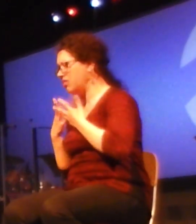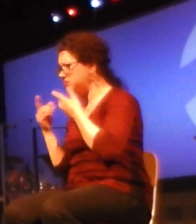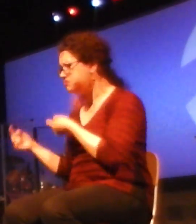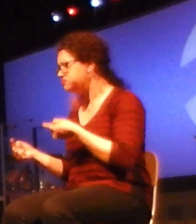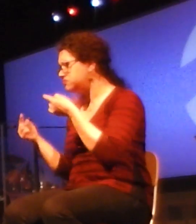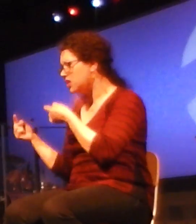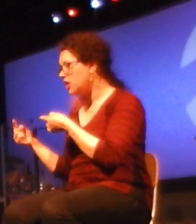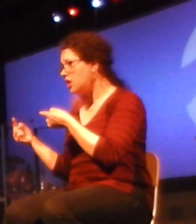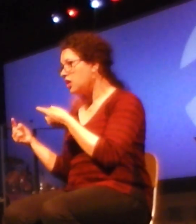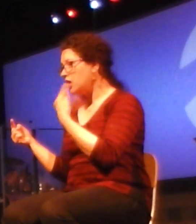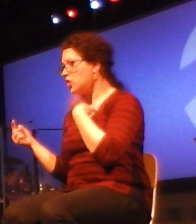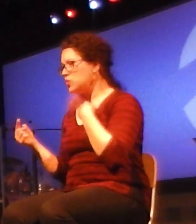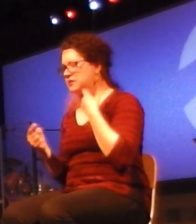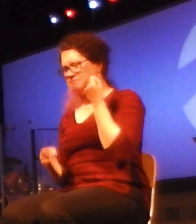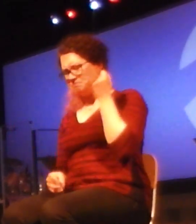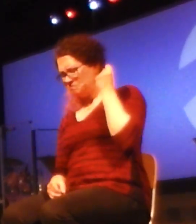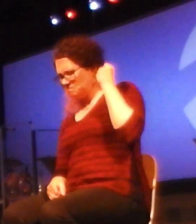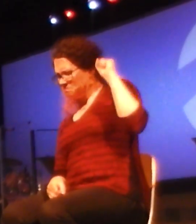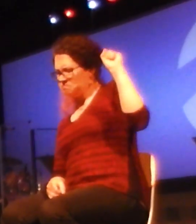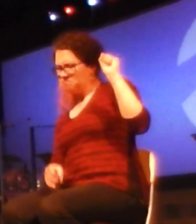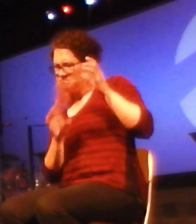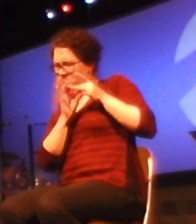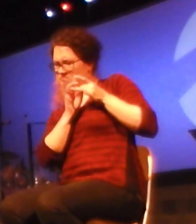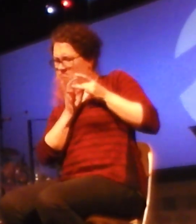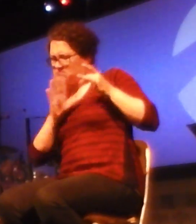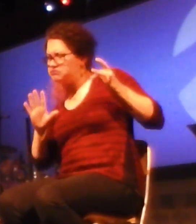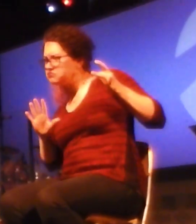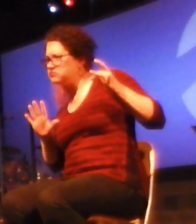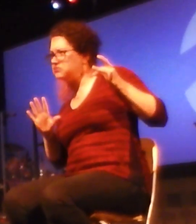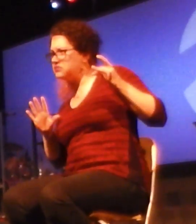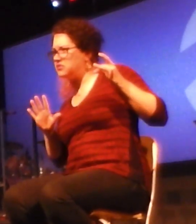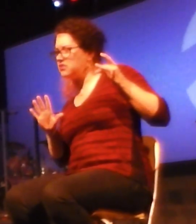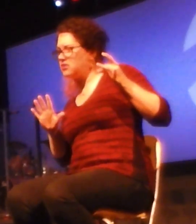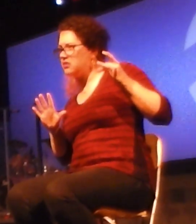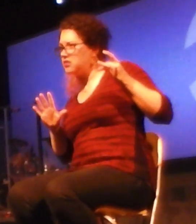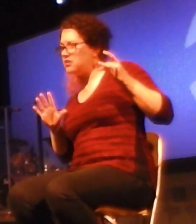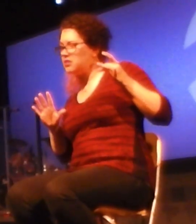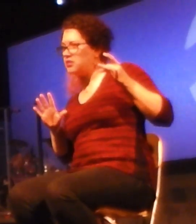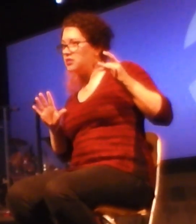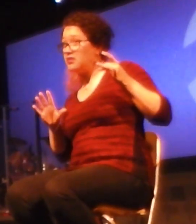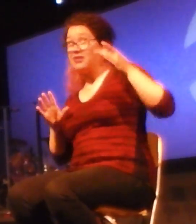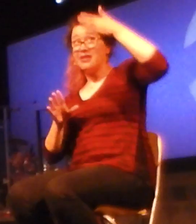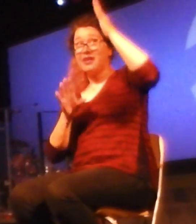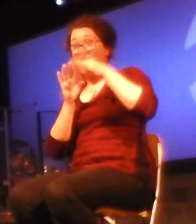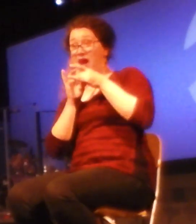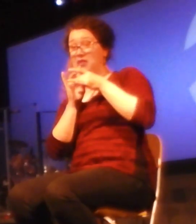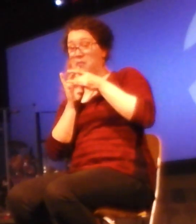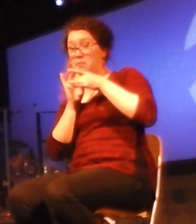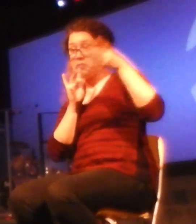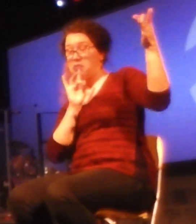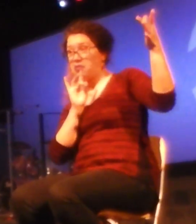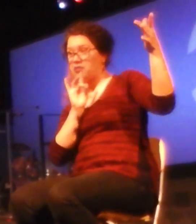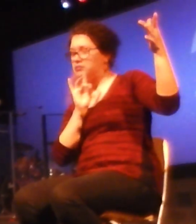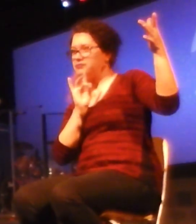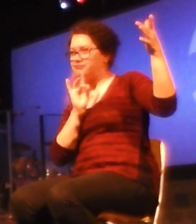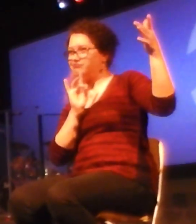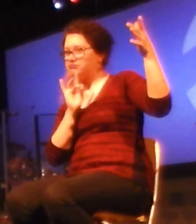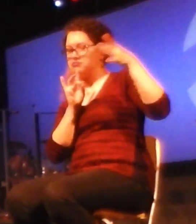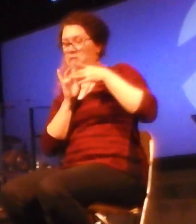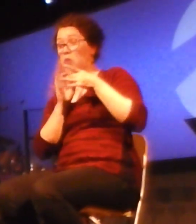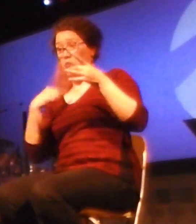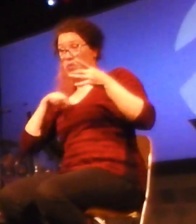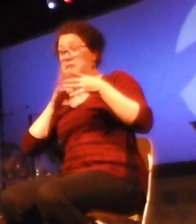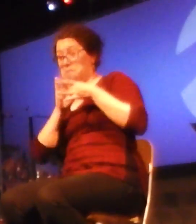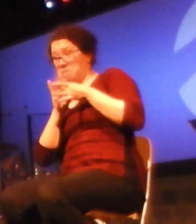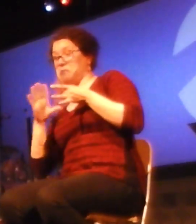to push away God. And we're the ones who exile ourselves from him, as opposed to God exiling himself